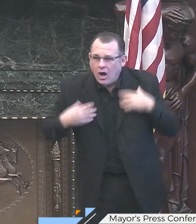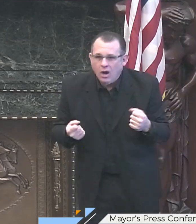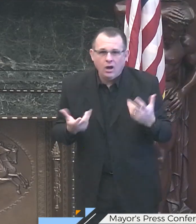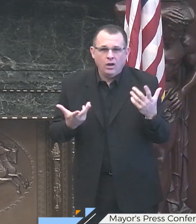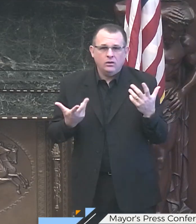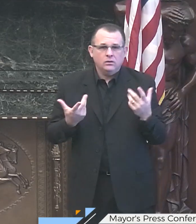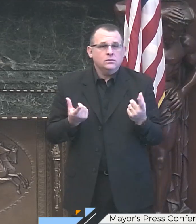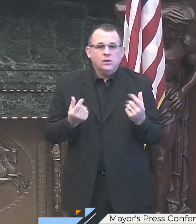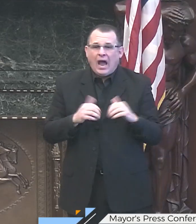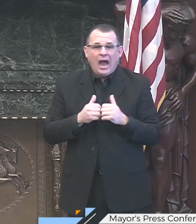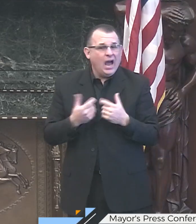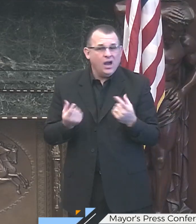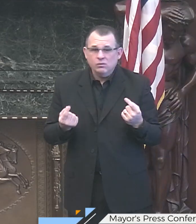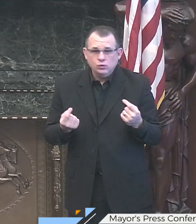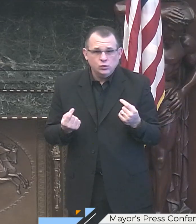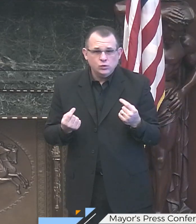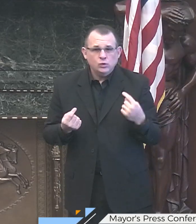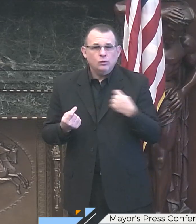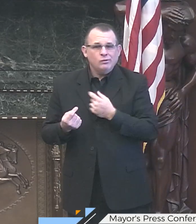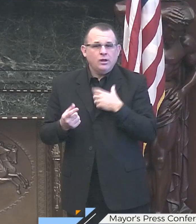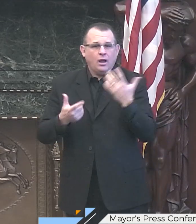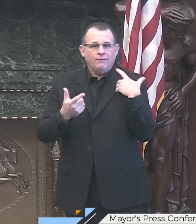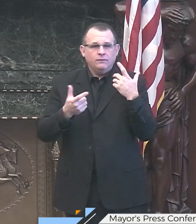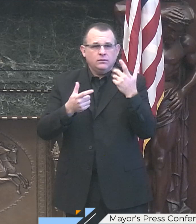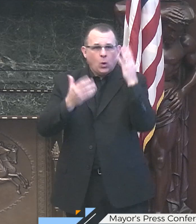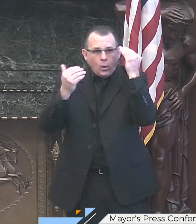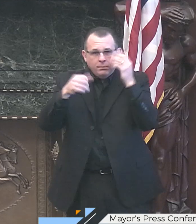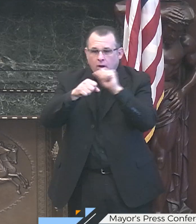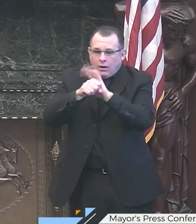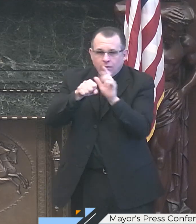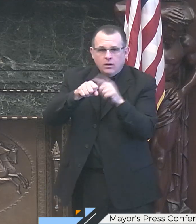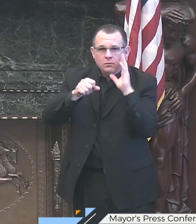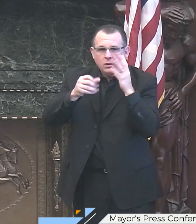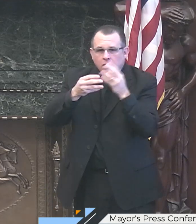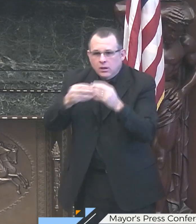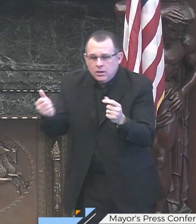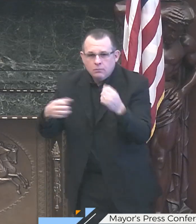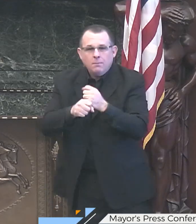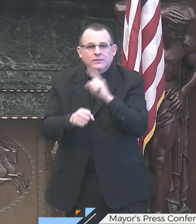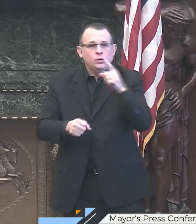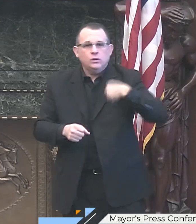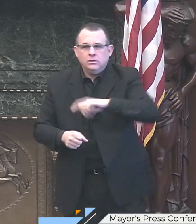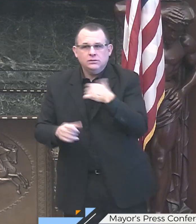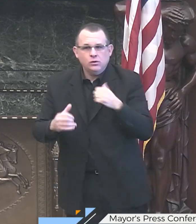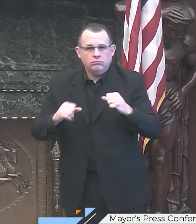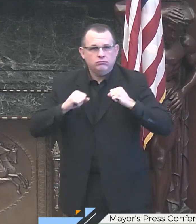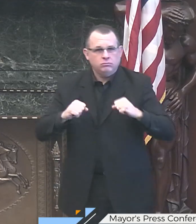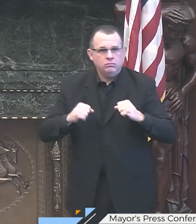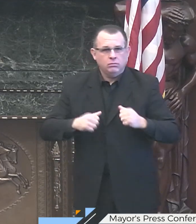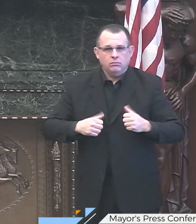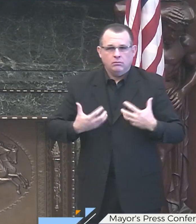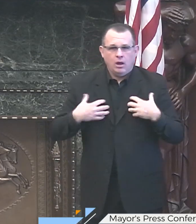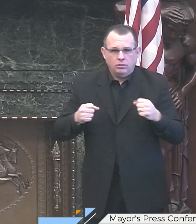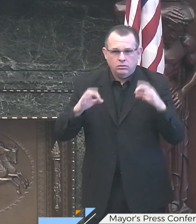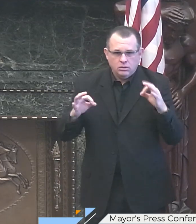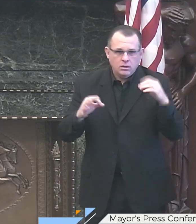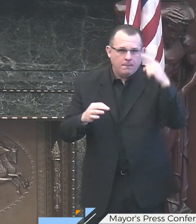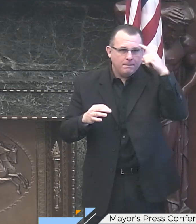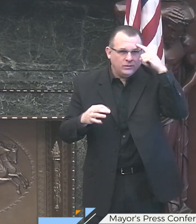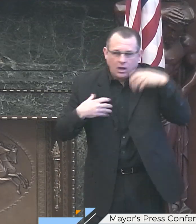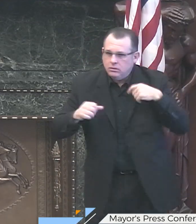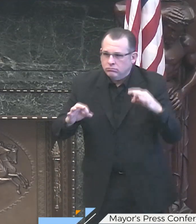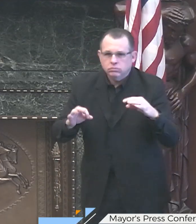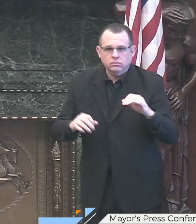want to be as healthy and capable of doing everything we love doing as we have been before. So here are 4 tips for what you can do during this time period to maintain